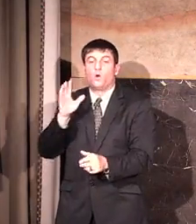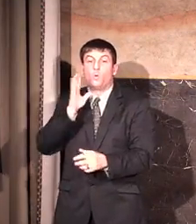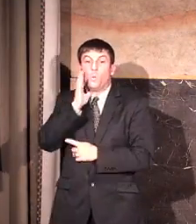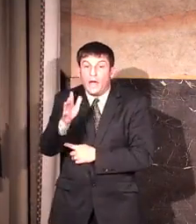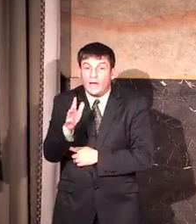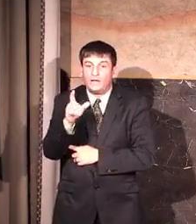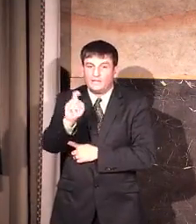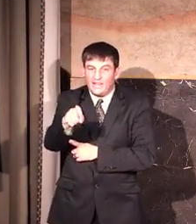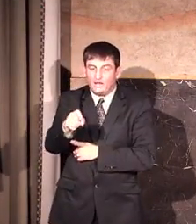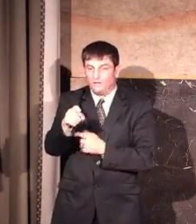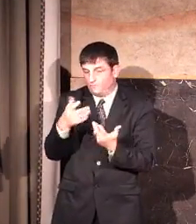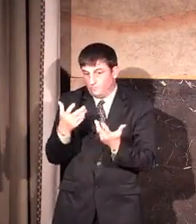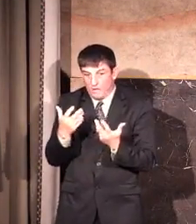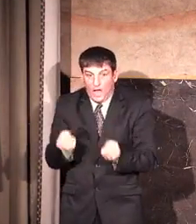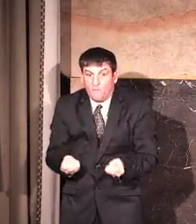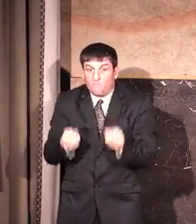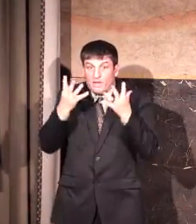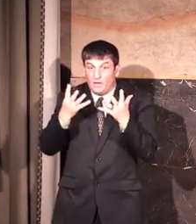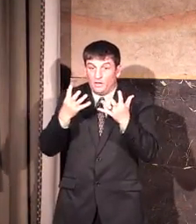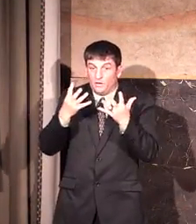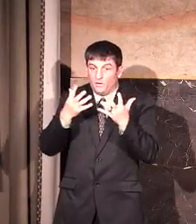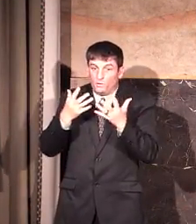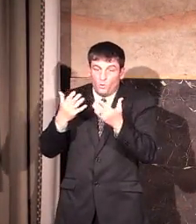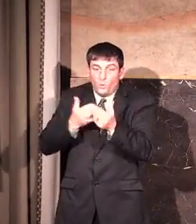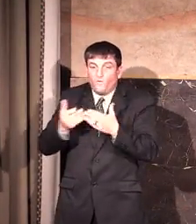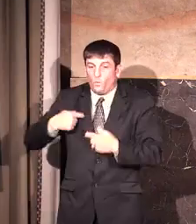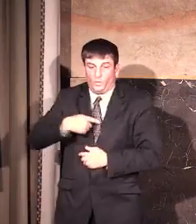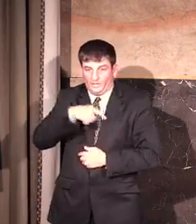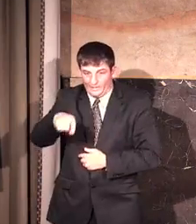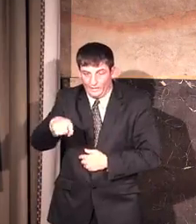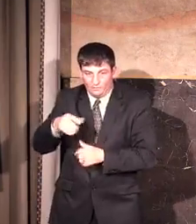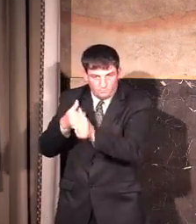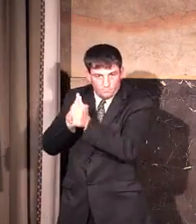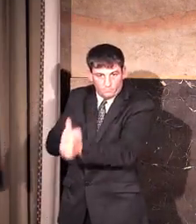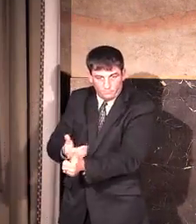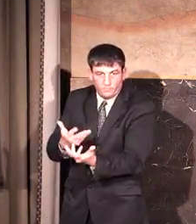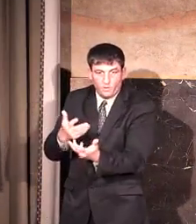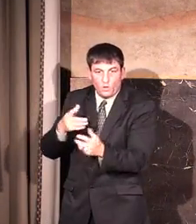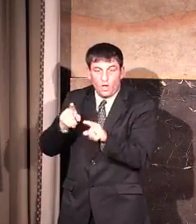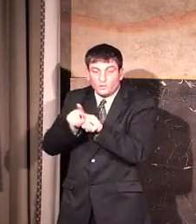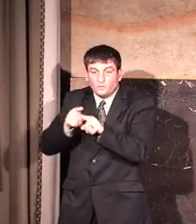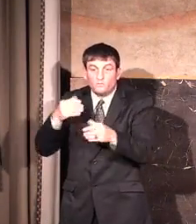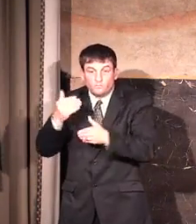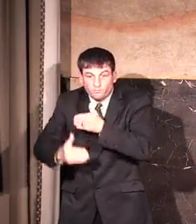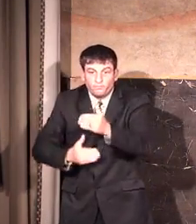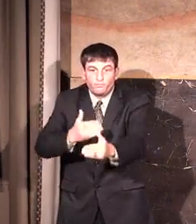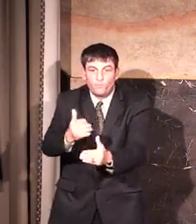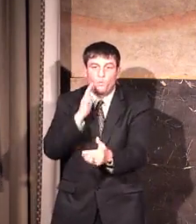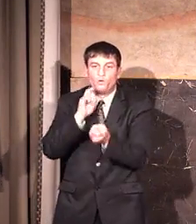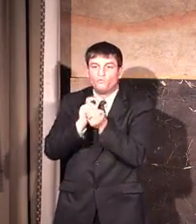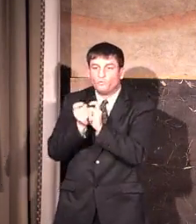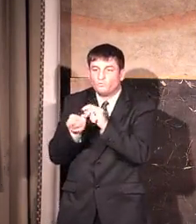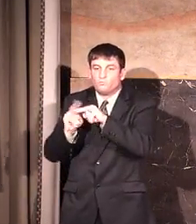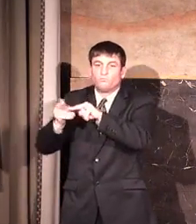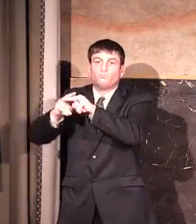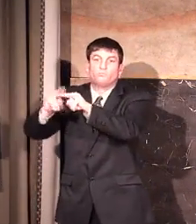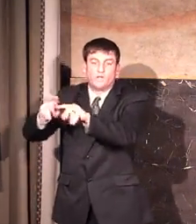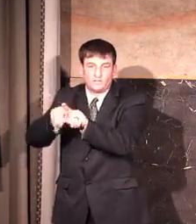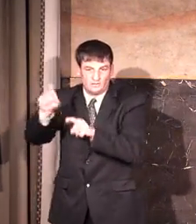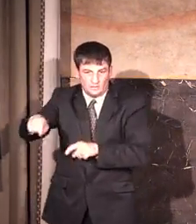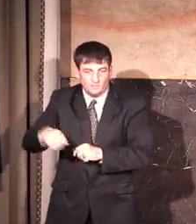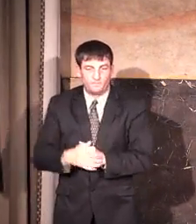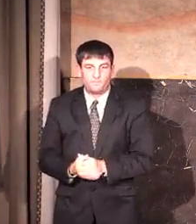as many as we need, and as we move into doing this comprehensive contact tracing, we'll adjust as we need to. Yes, please. How